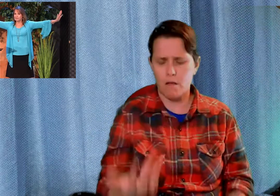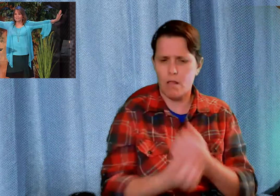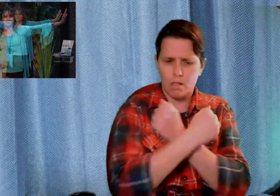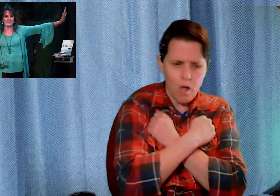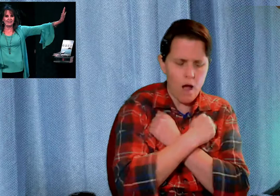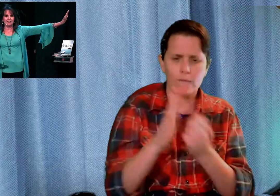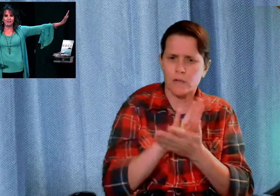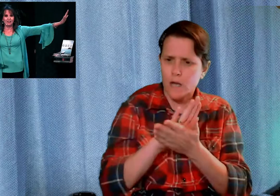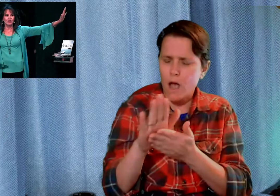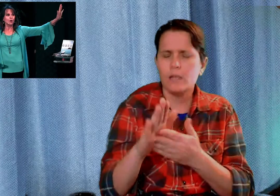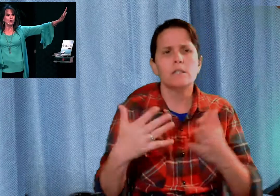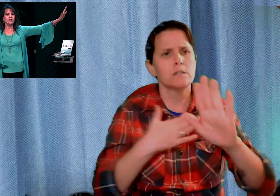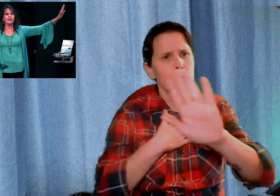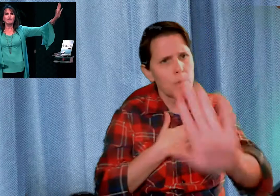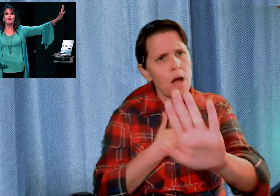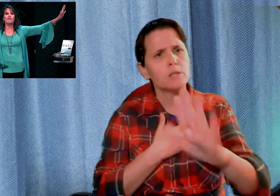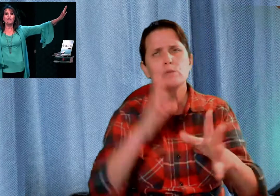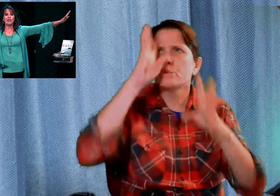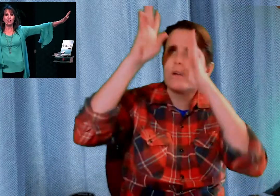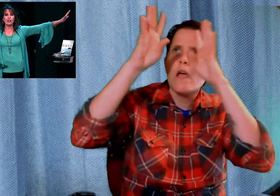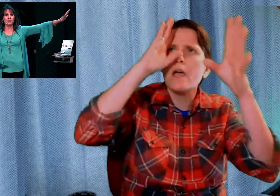and creativity and innovation, one of